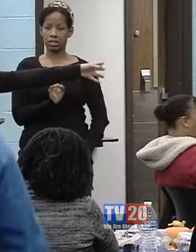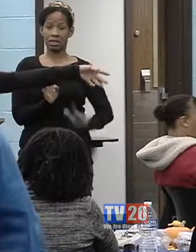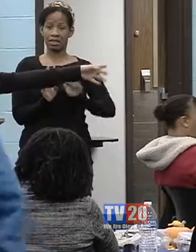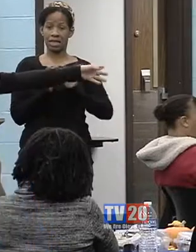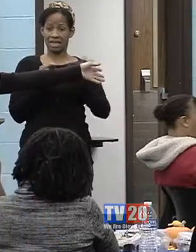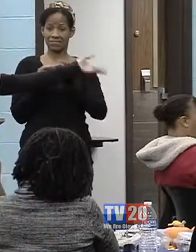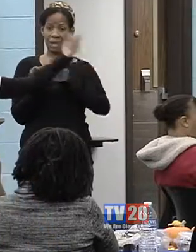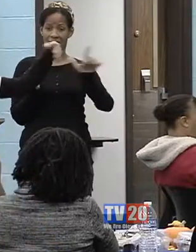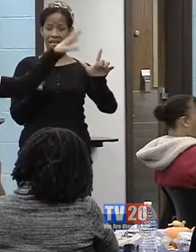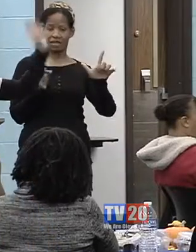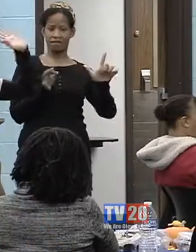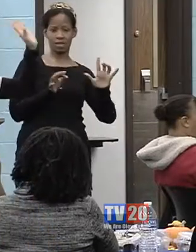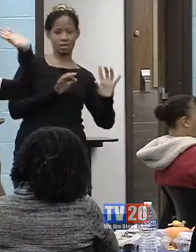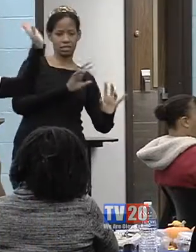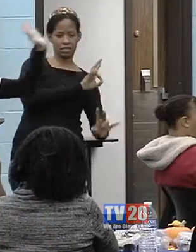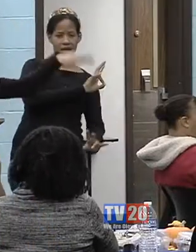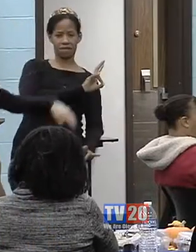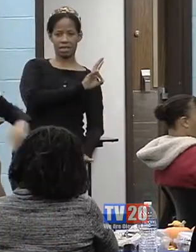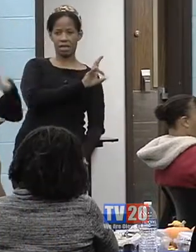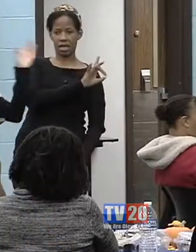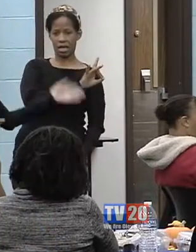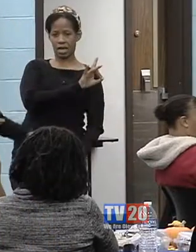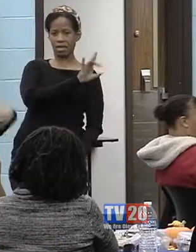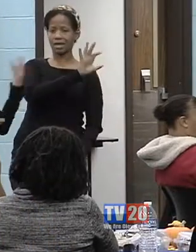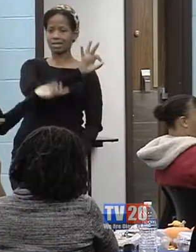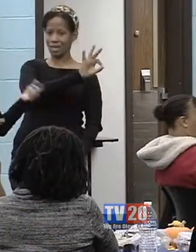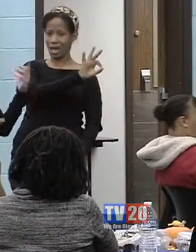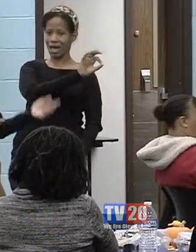is 3 o'clock. No, I was using my left hand, and